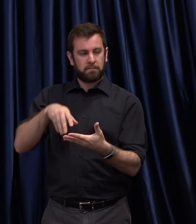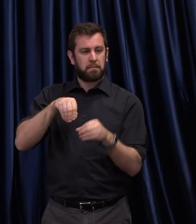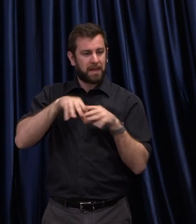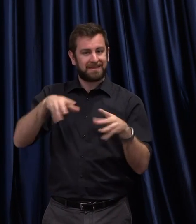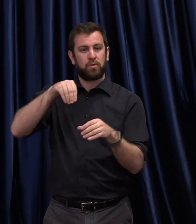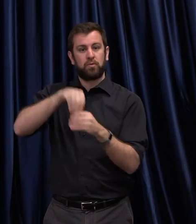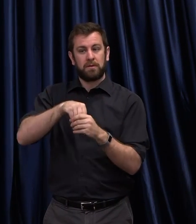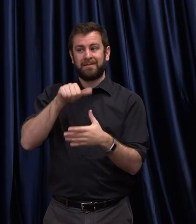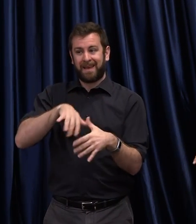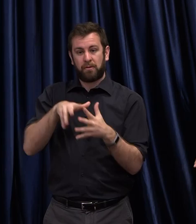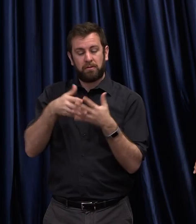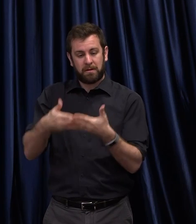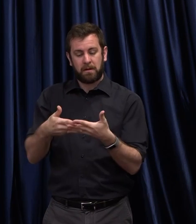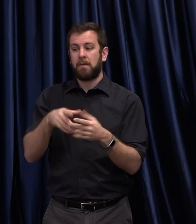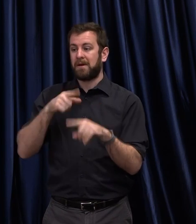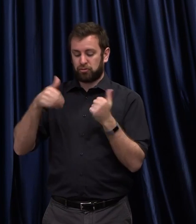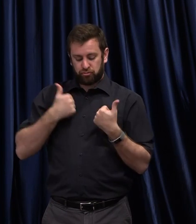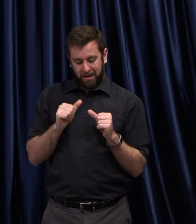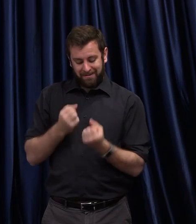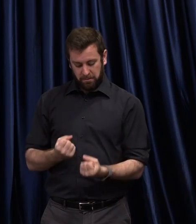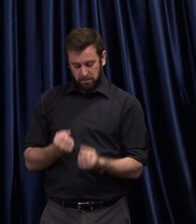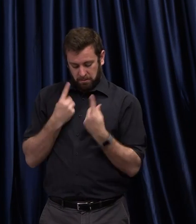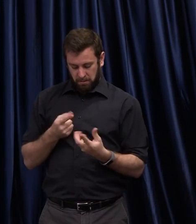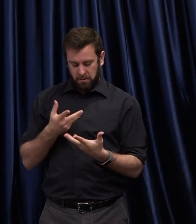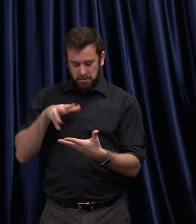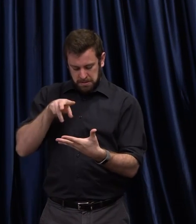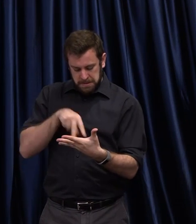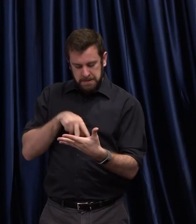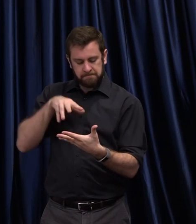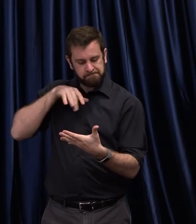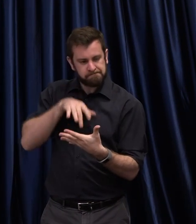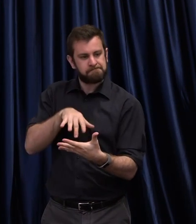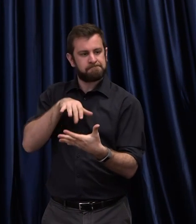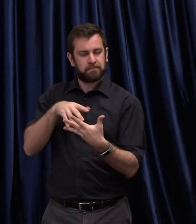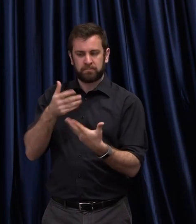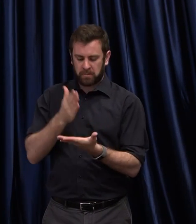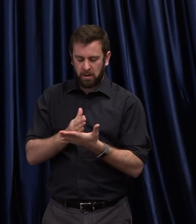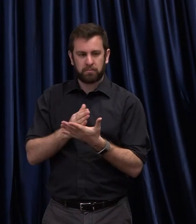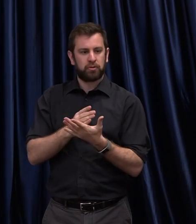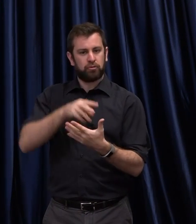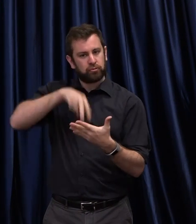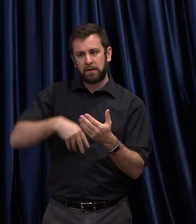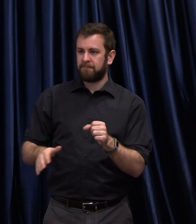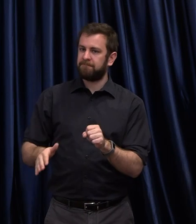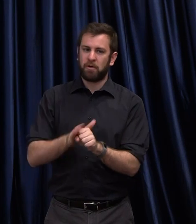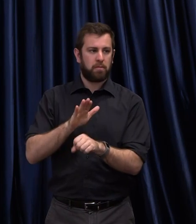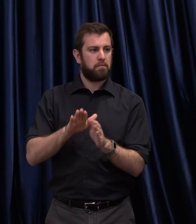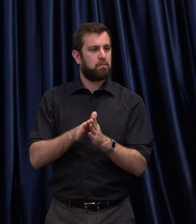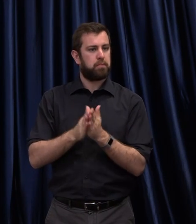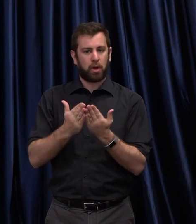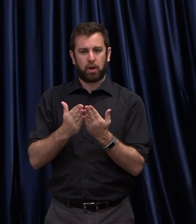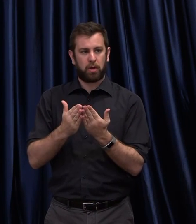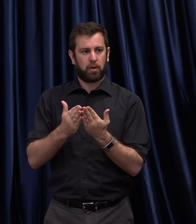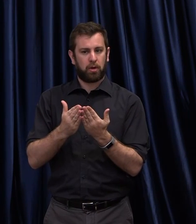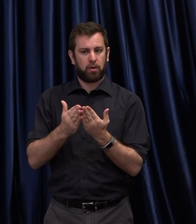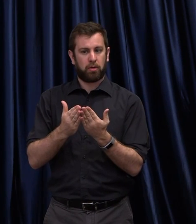the blessings of trying to understand it, to take time to stop, to go through the whole book, it also